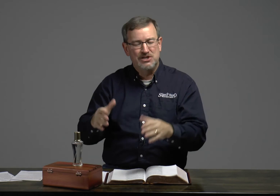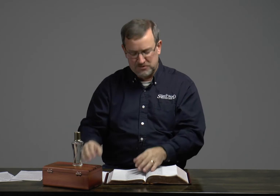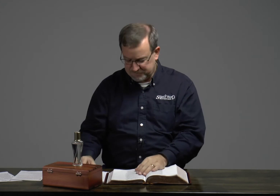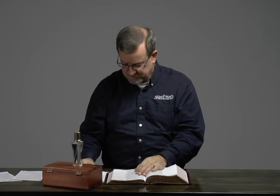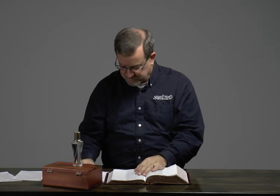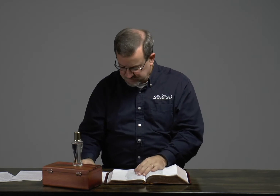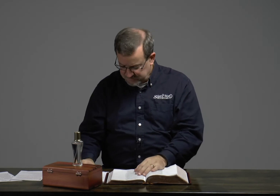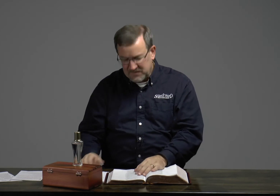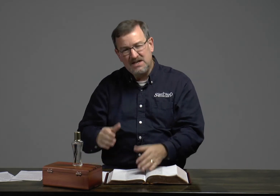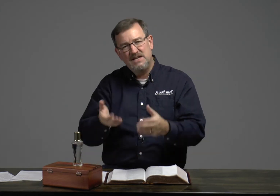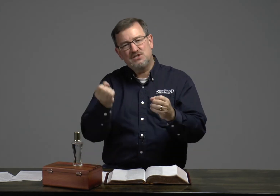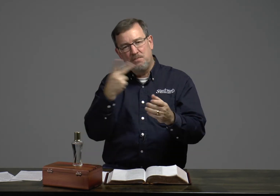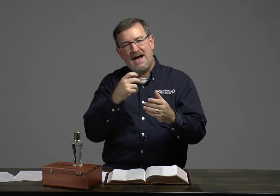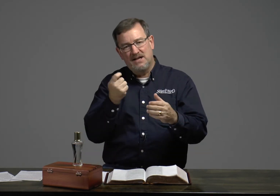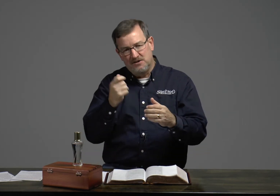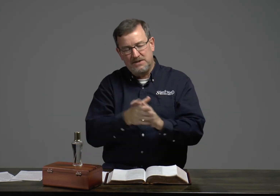sinner. Let's go back a little bit.